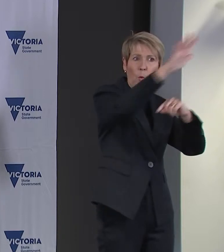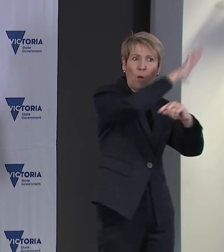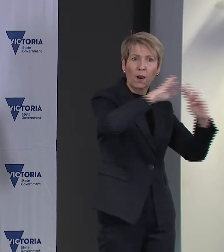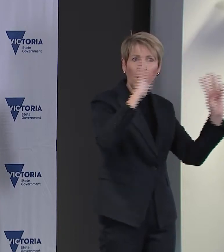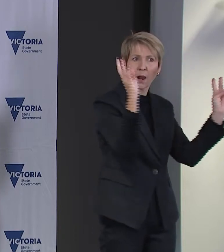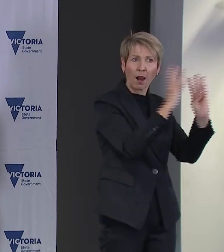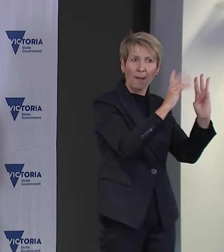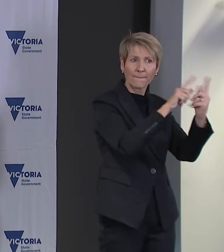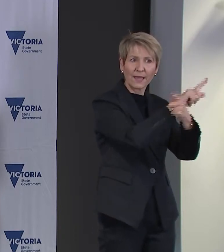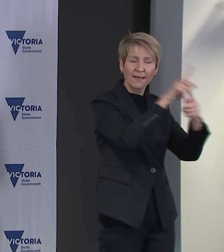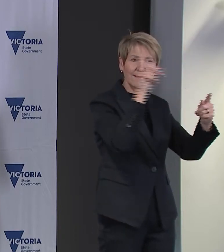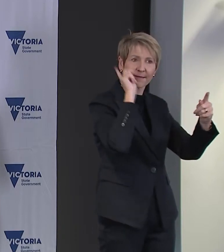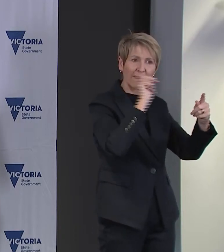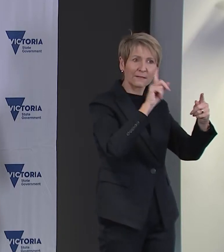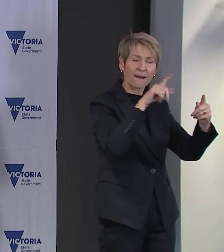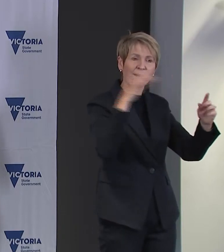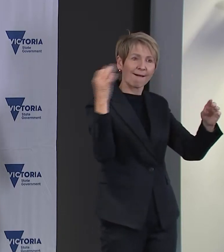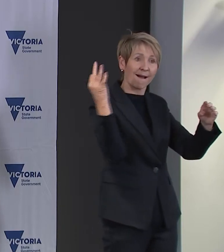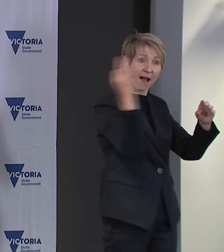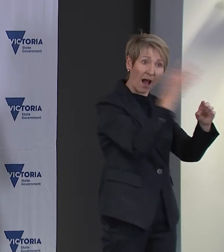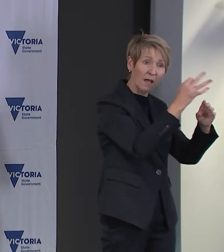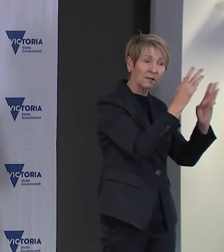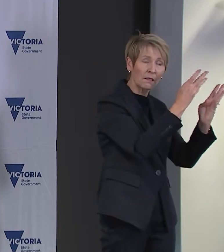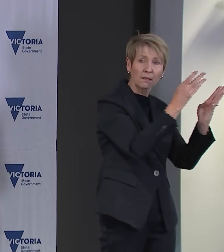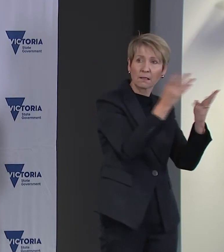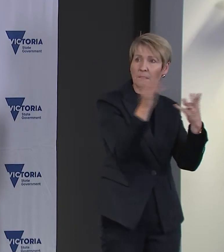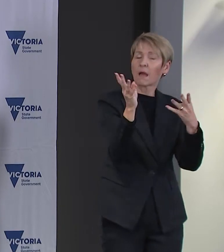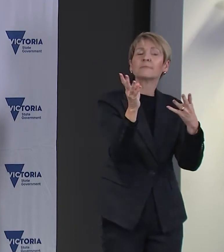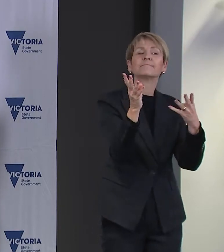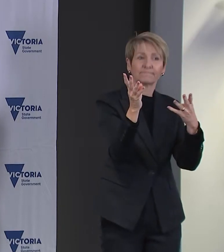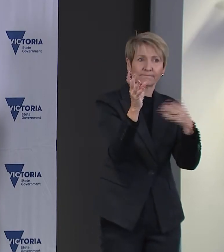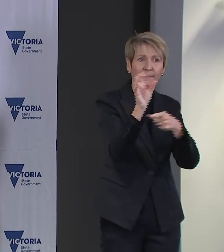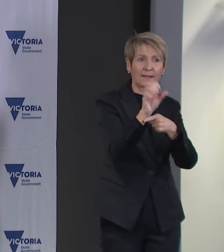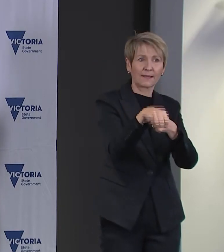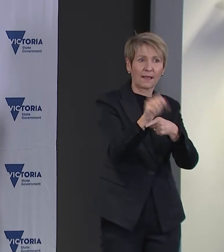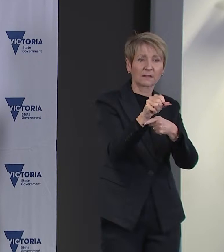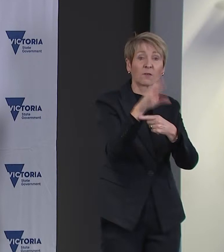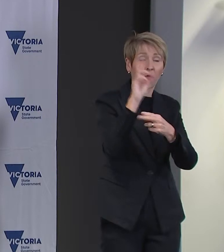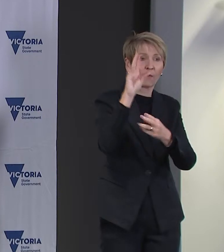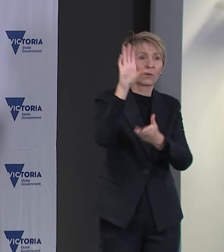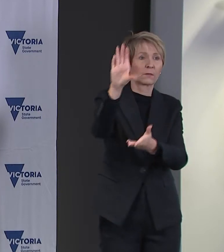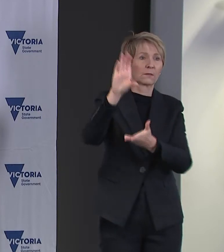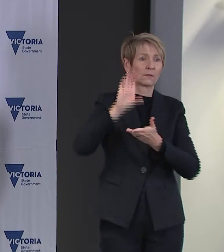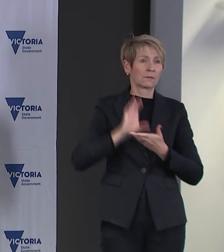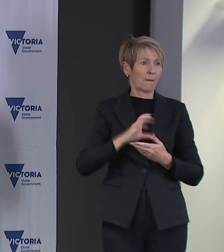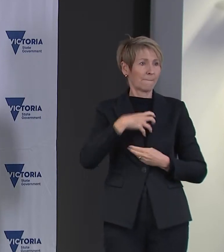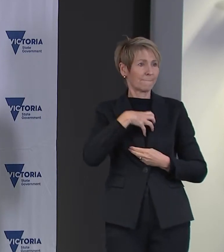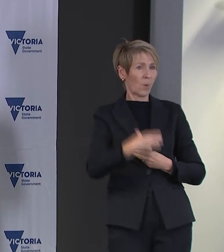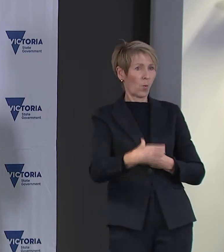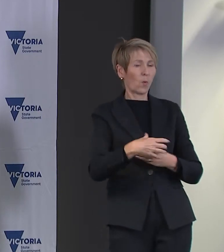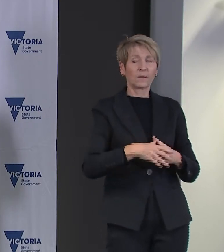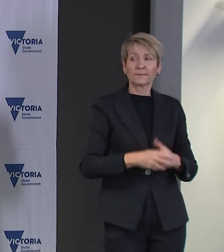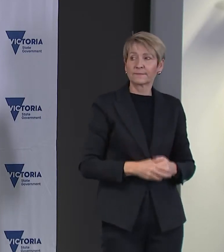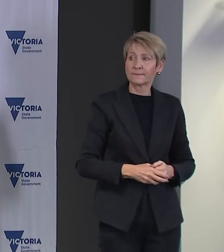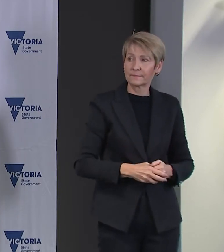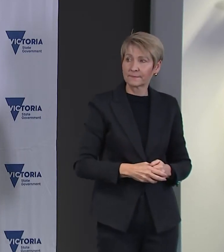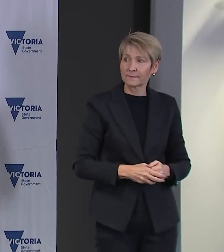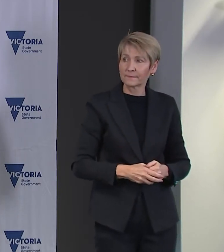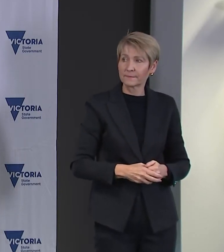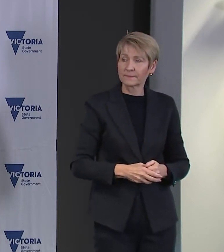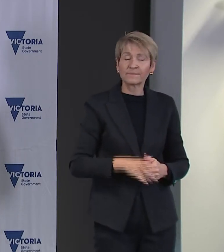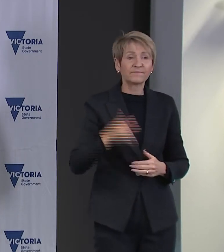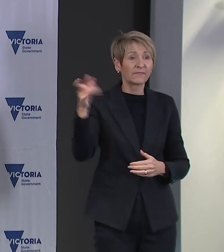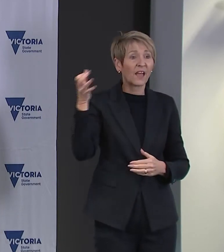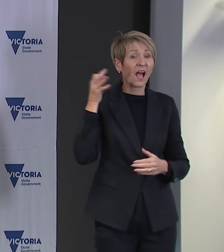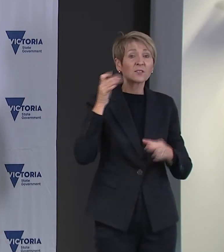extra allocations yesterday, and we're hopeful that there'll be more. And putting aside Morrison's vaccine passport idea yesterday, just at a